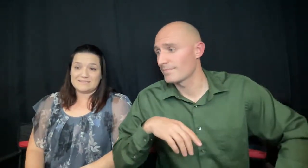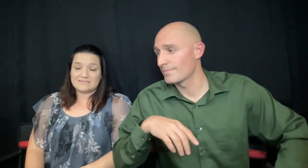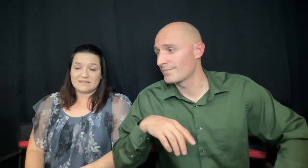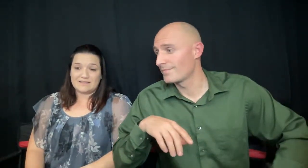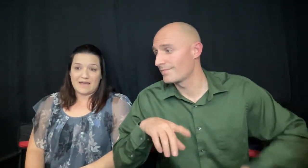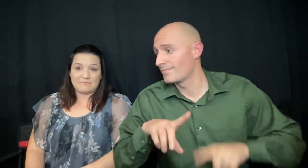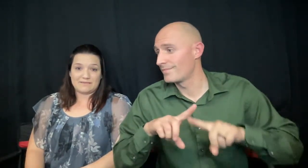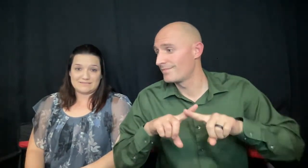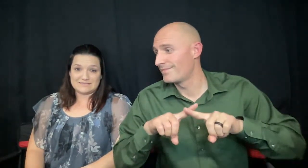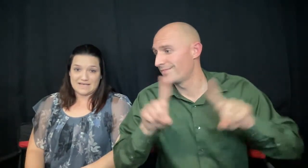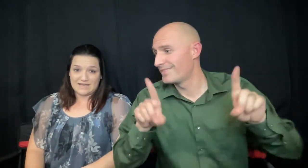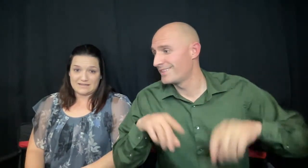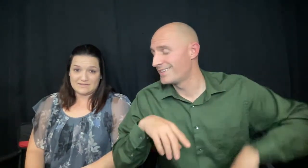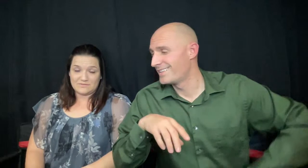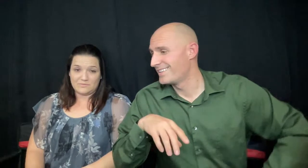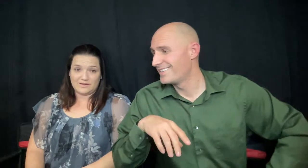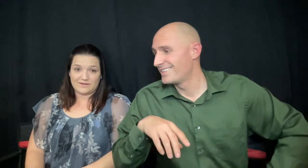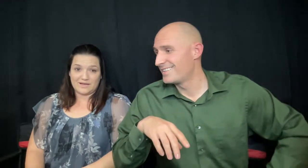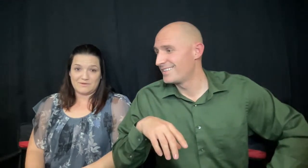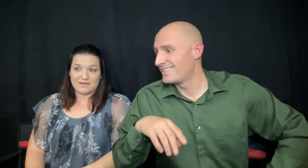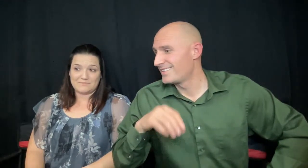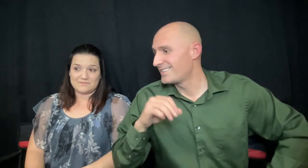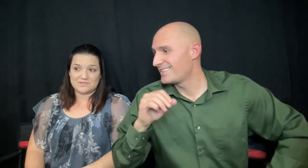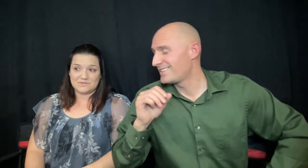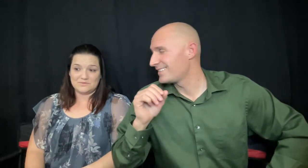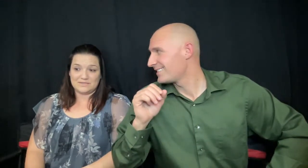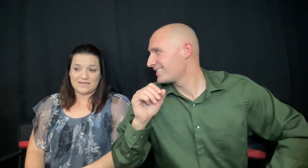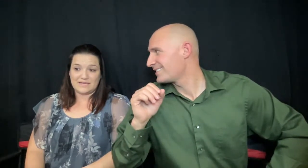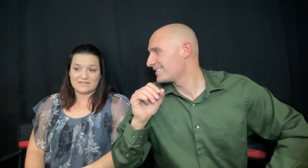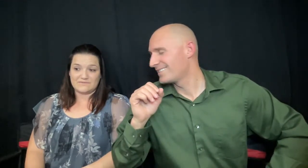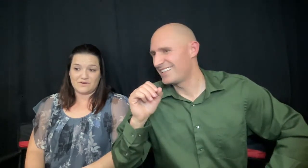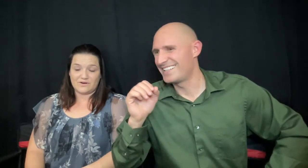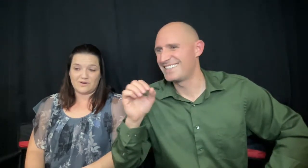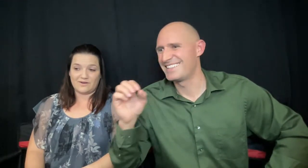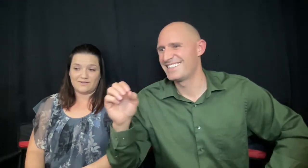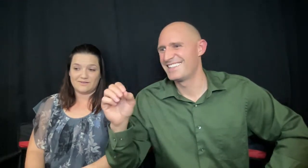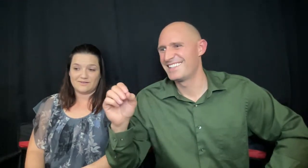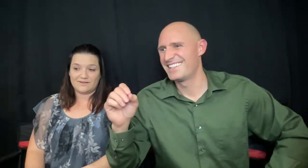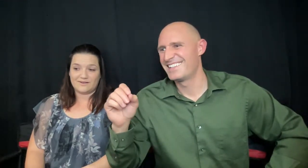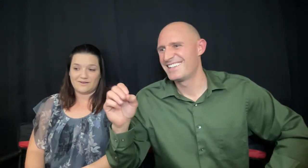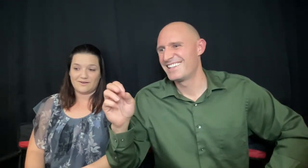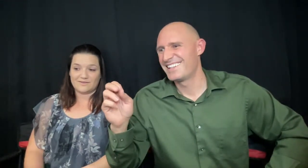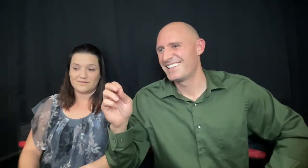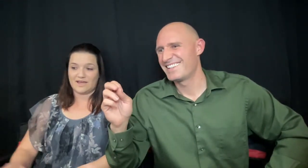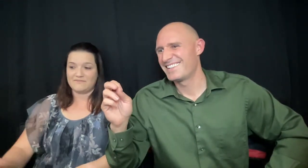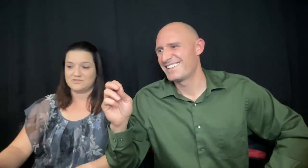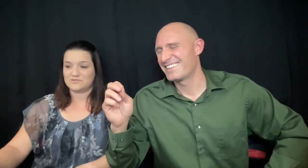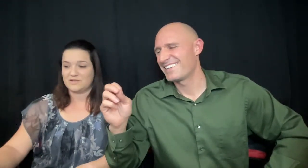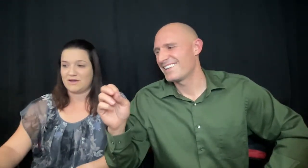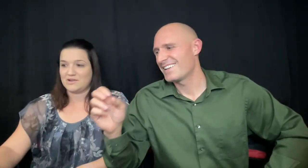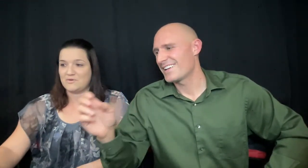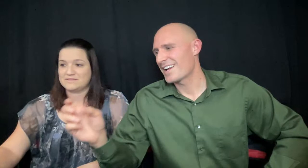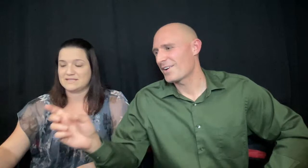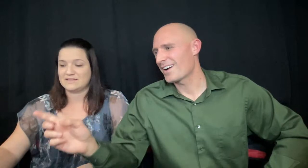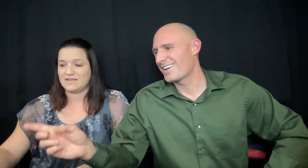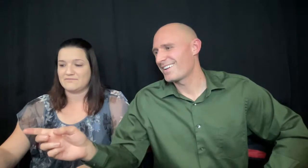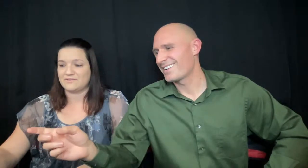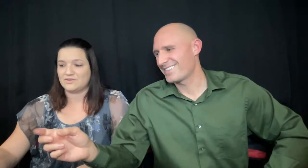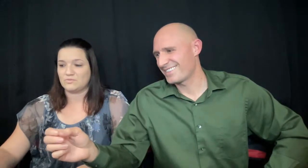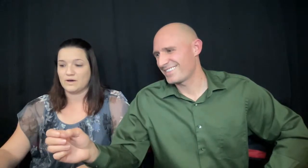But that being said, we are coming up to the end of our live stream. I know it's getting late for the what?